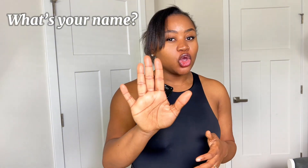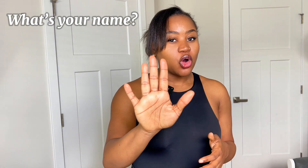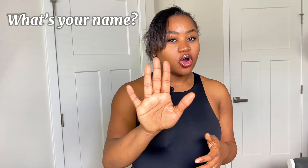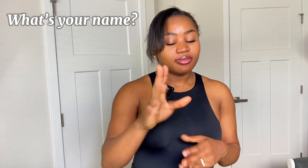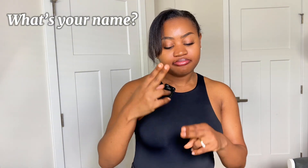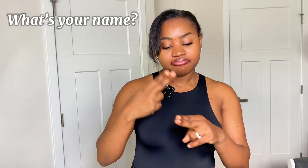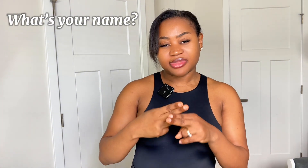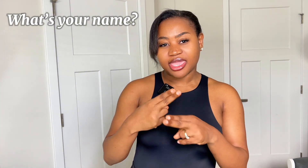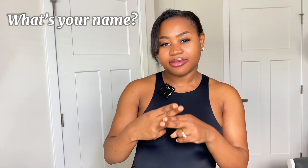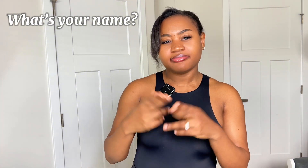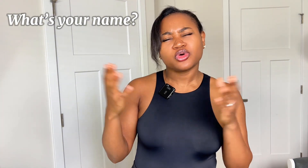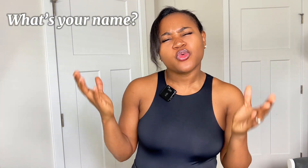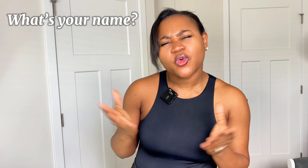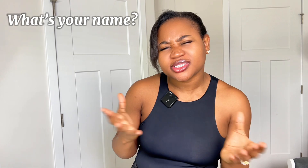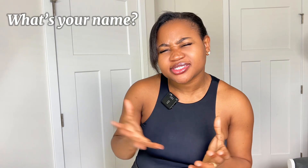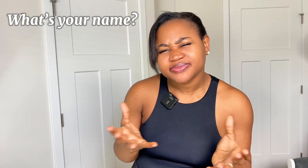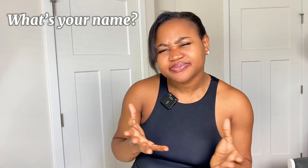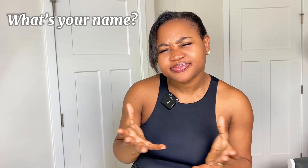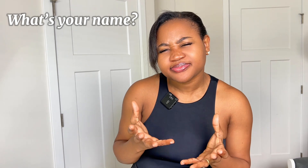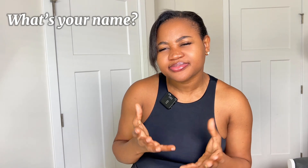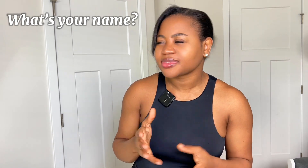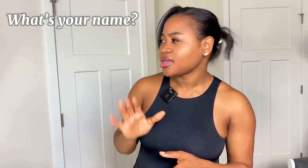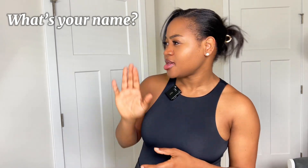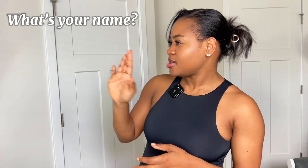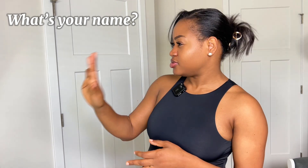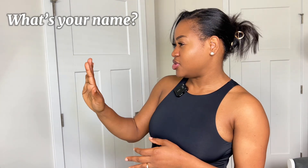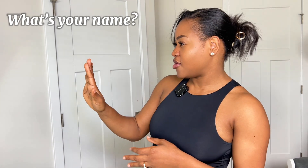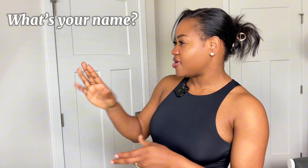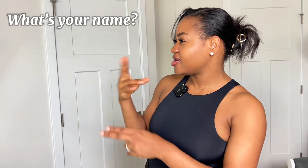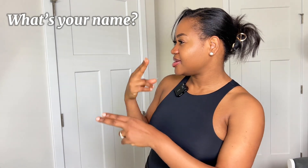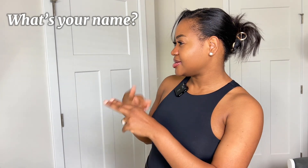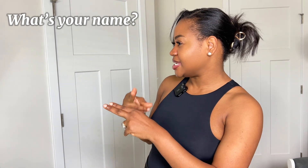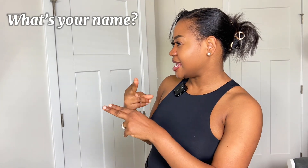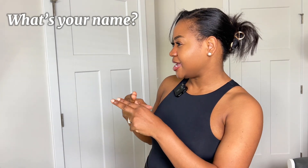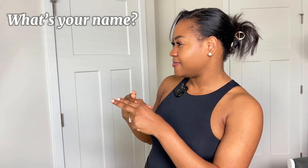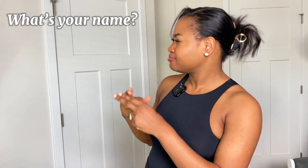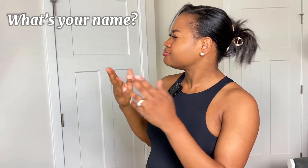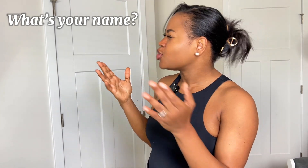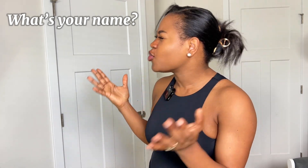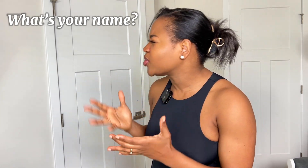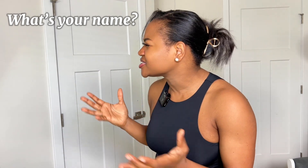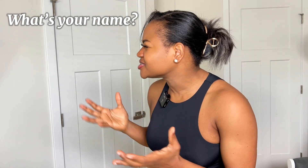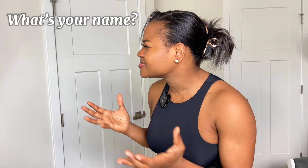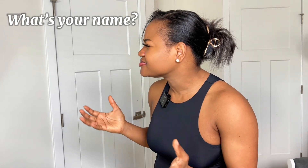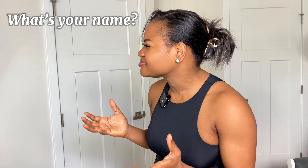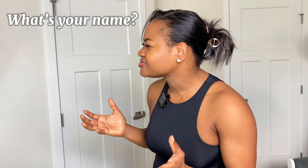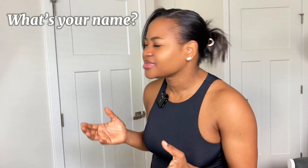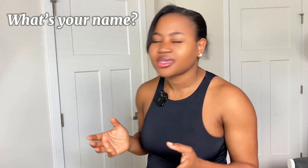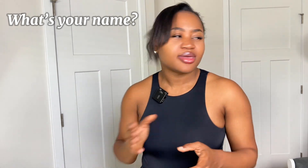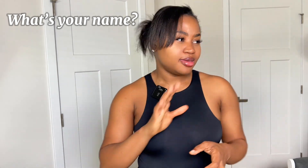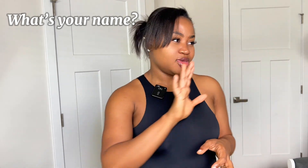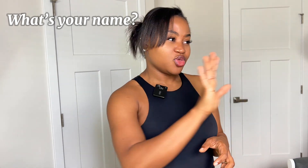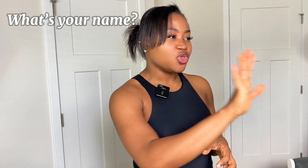Your name what? Your name what?